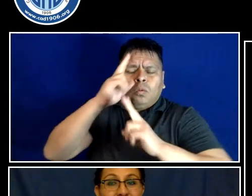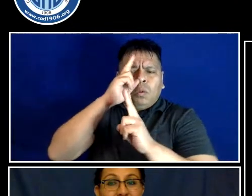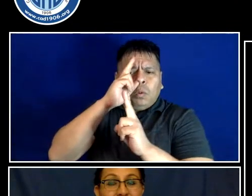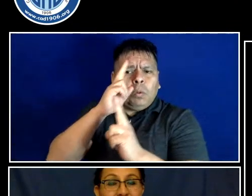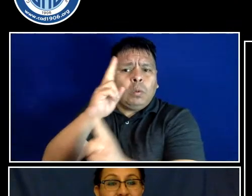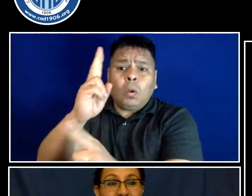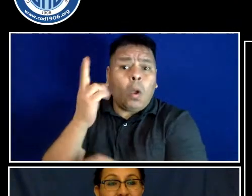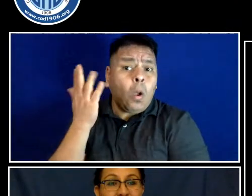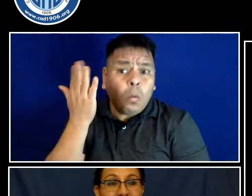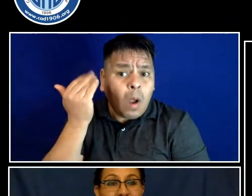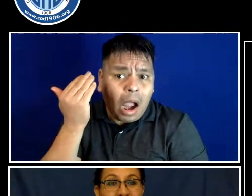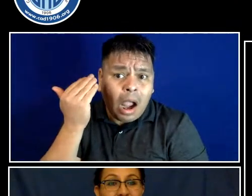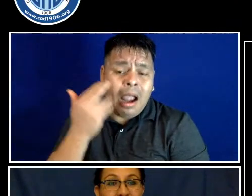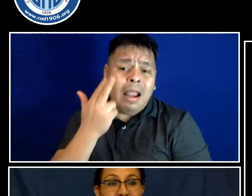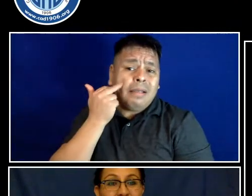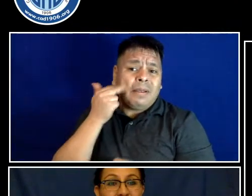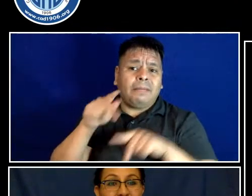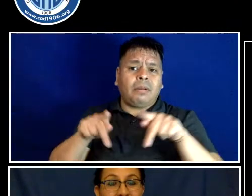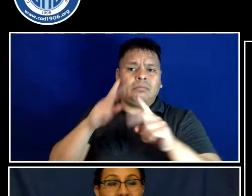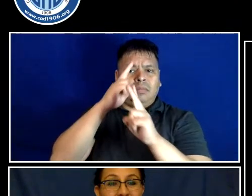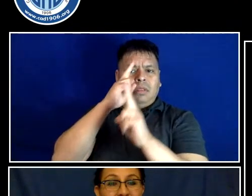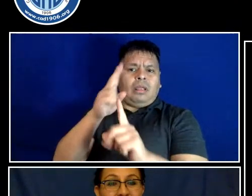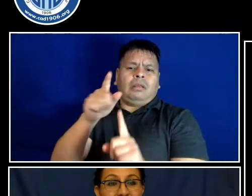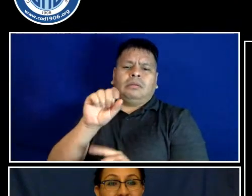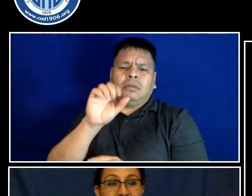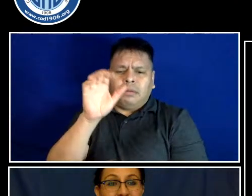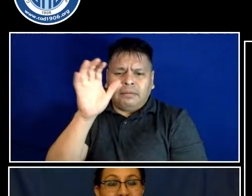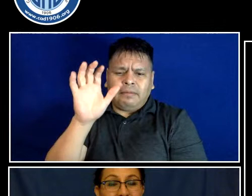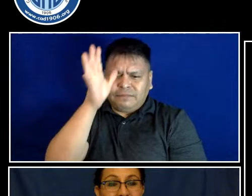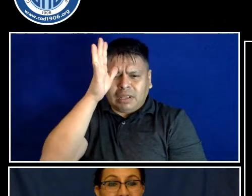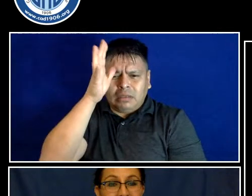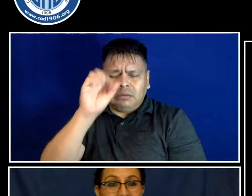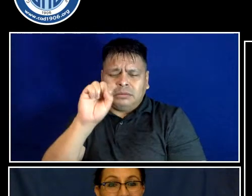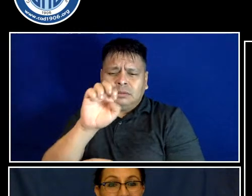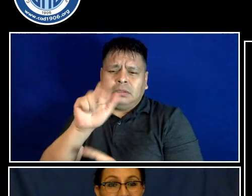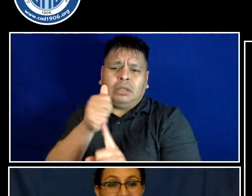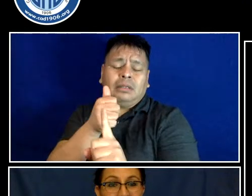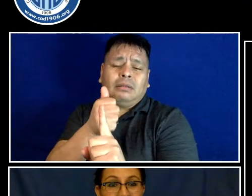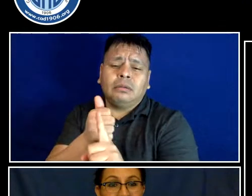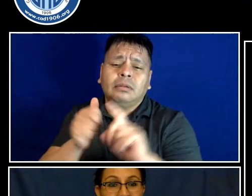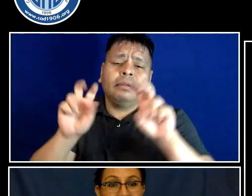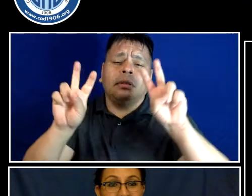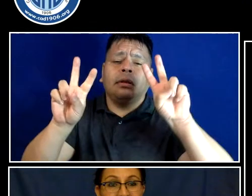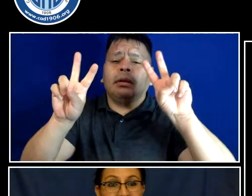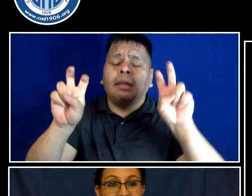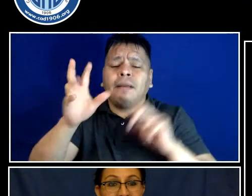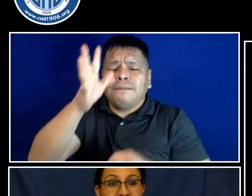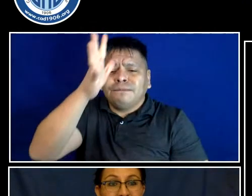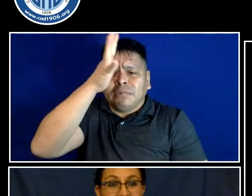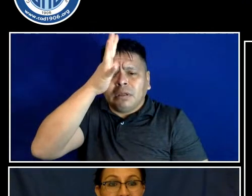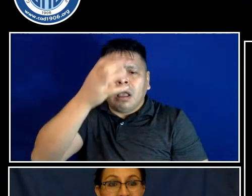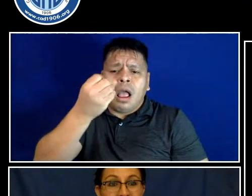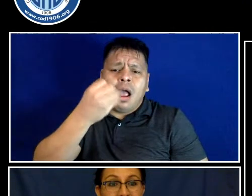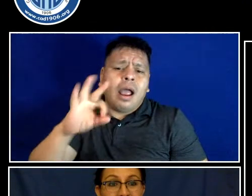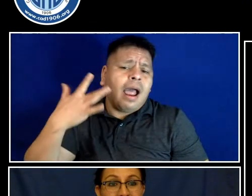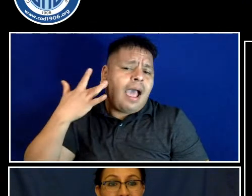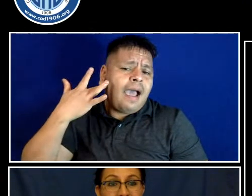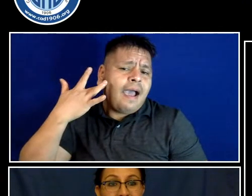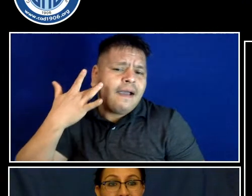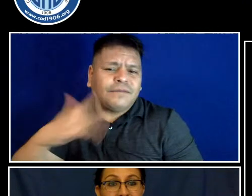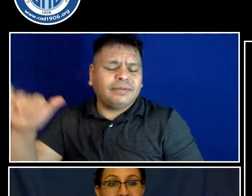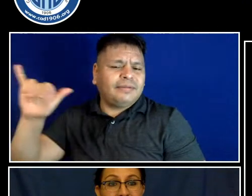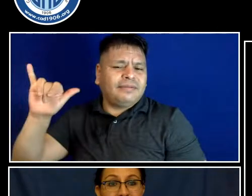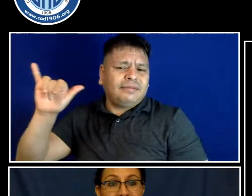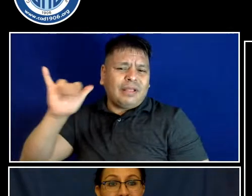of California. Now, I'd like to say that prior to, Hispanic people were very respectful and very